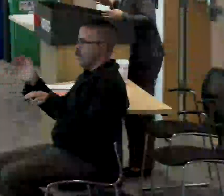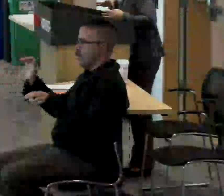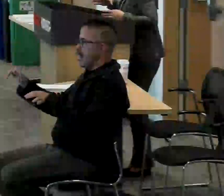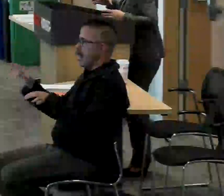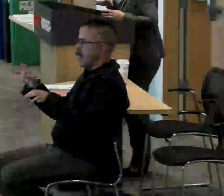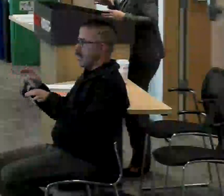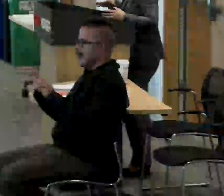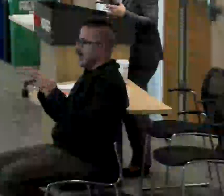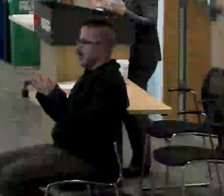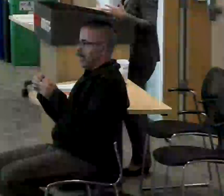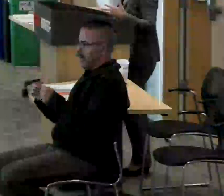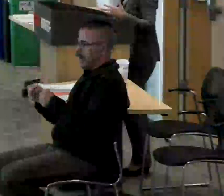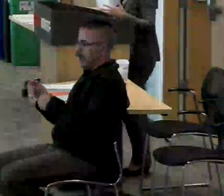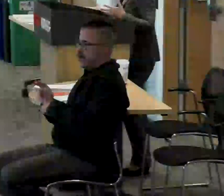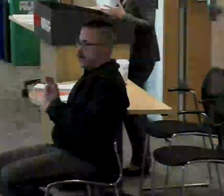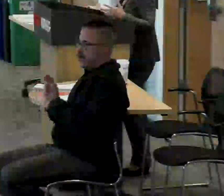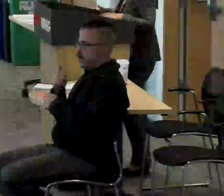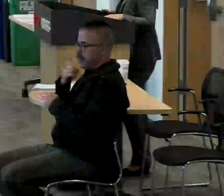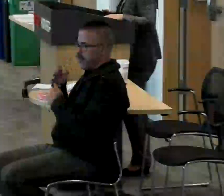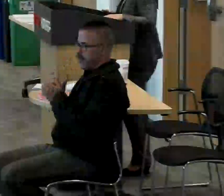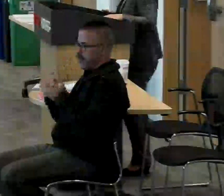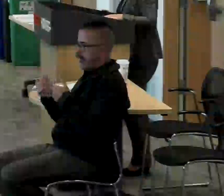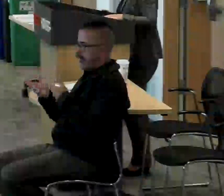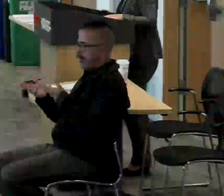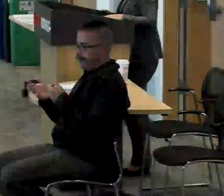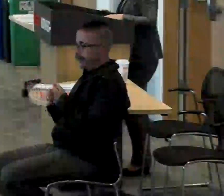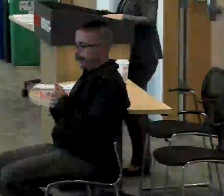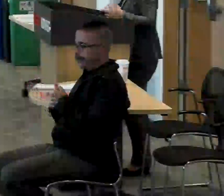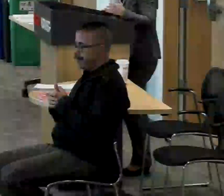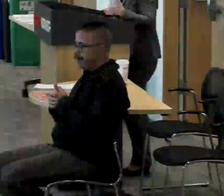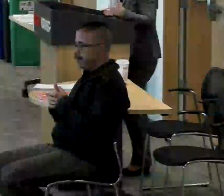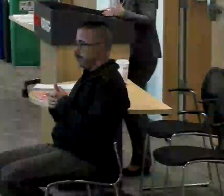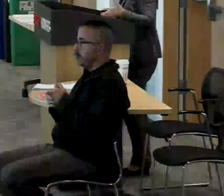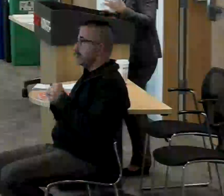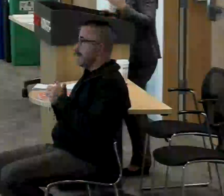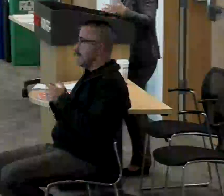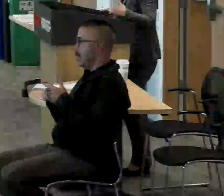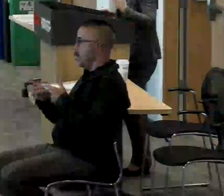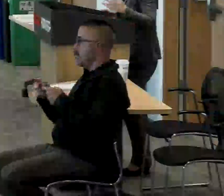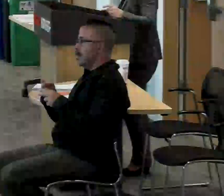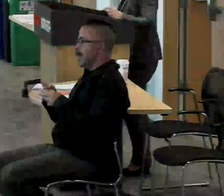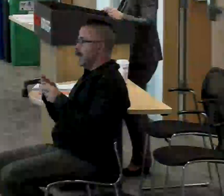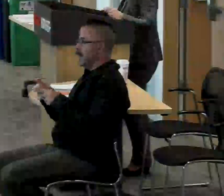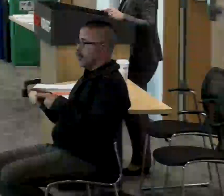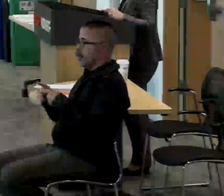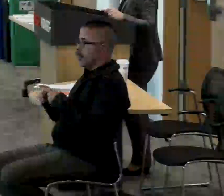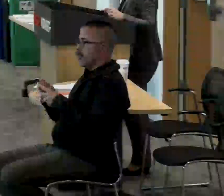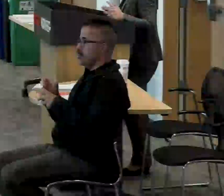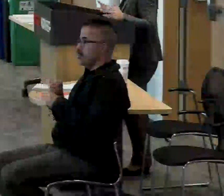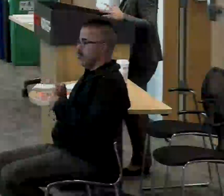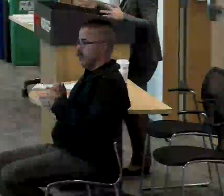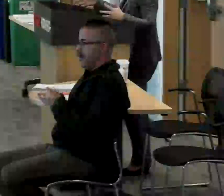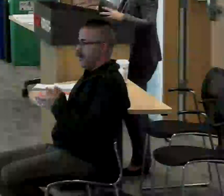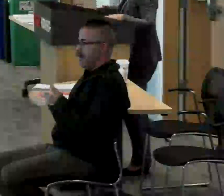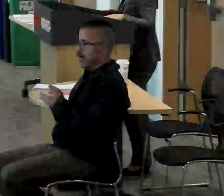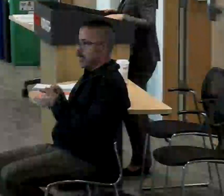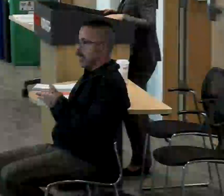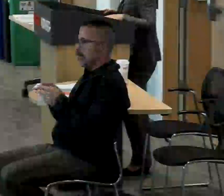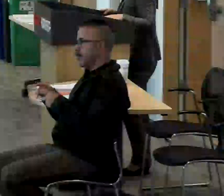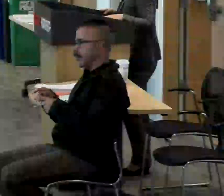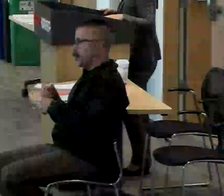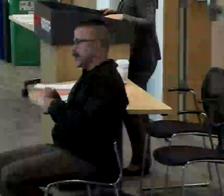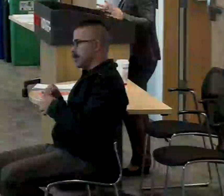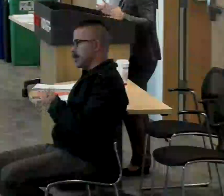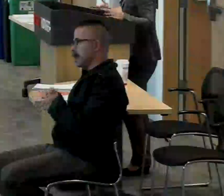family's pocket to do with whatever they need to do. And then you name a beneficiary, and then that person, gets that